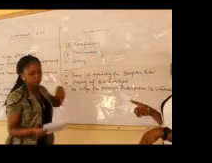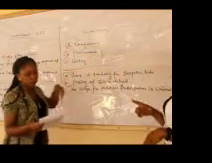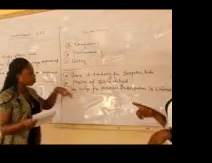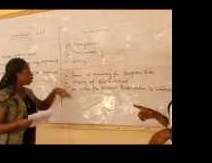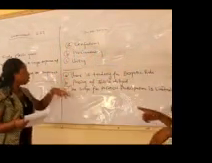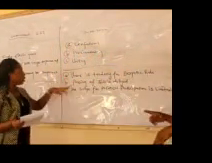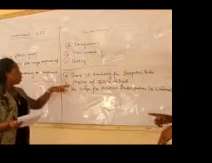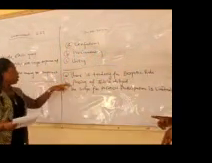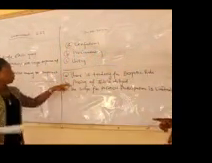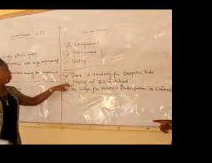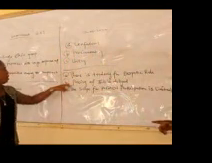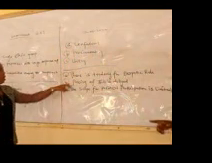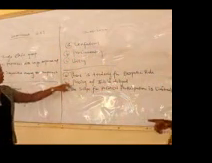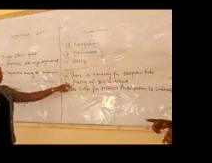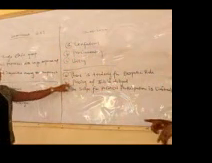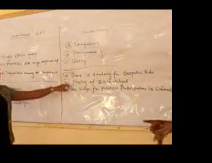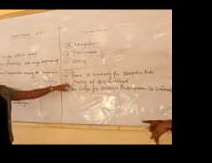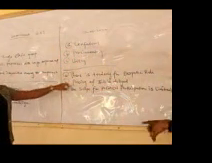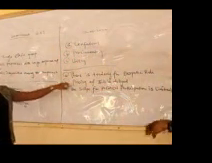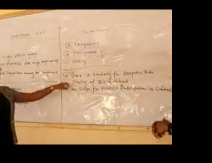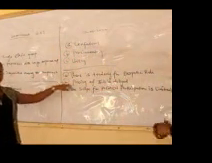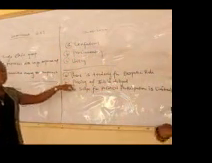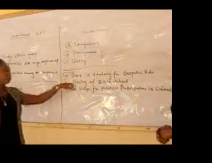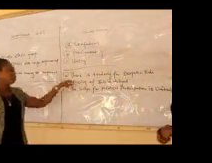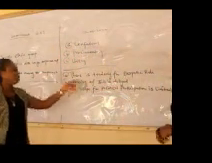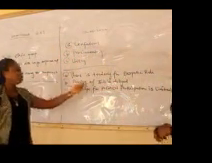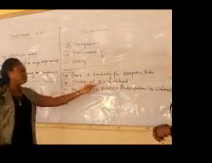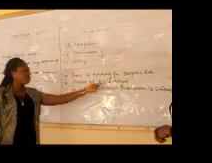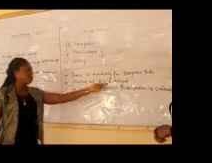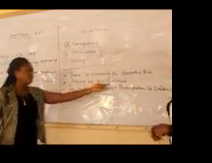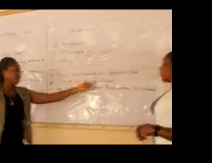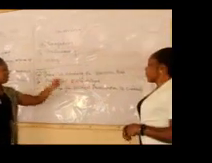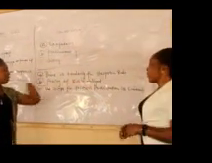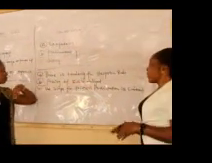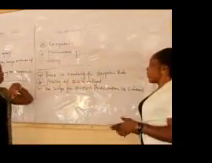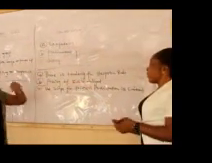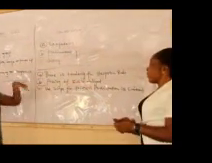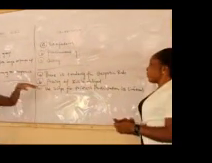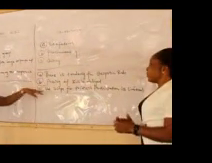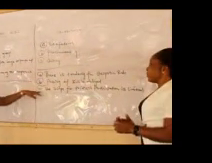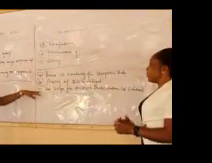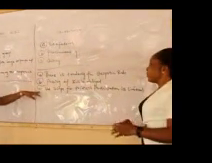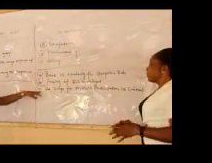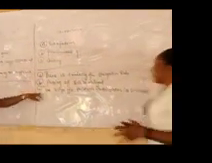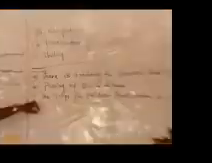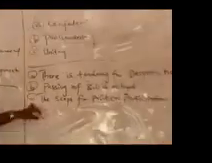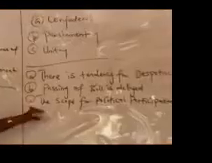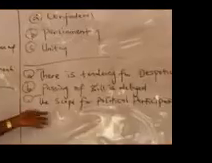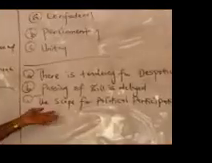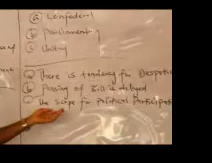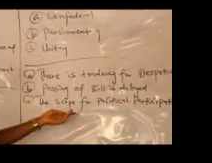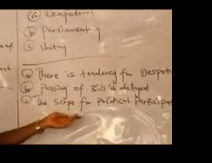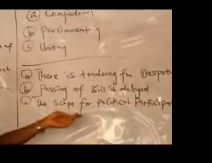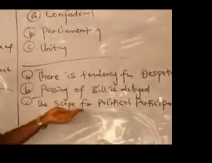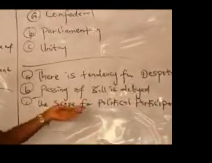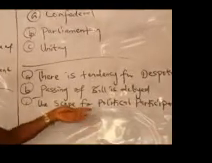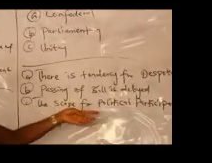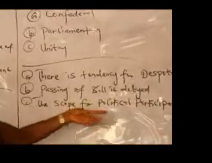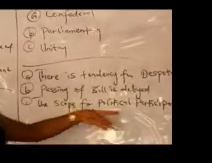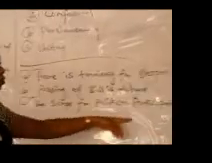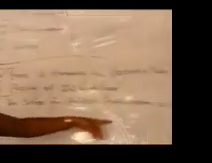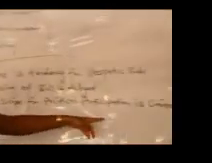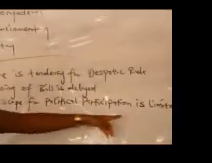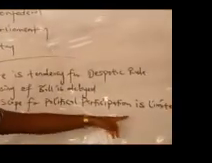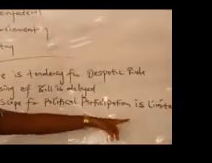despotic rule. B, passing of bill is delayed. And then C, the scope for